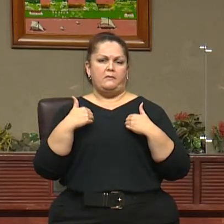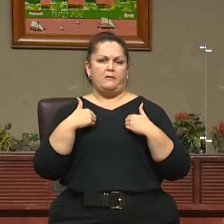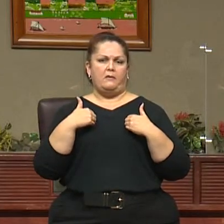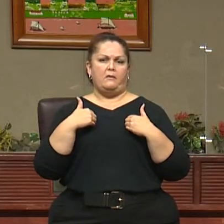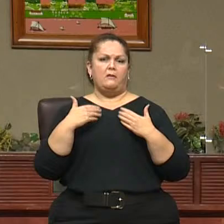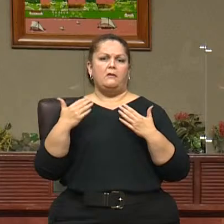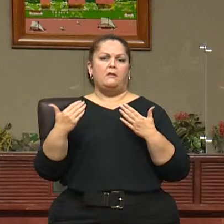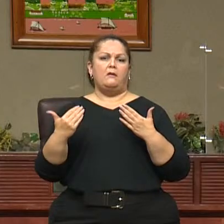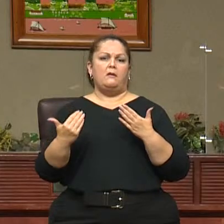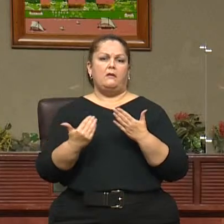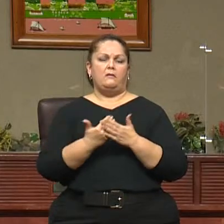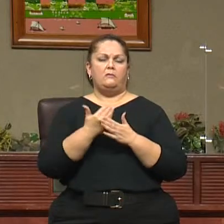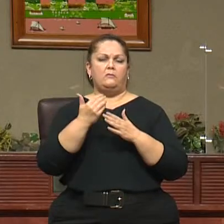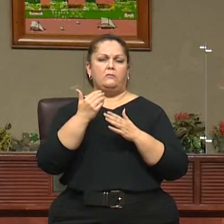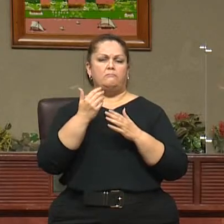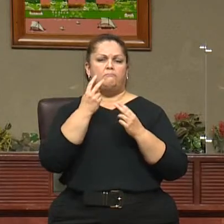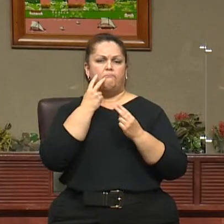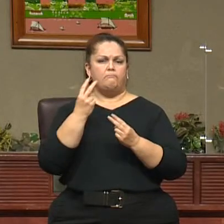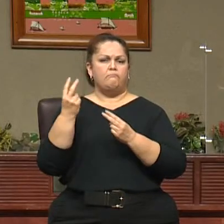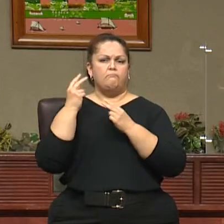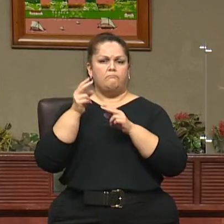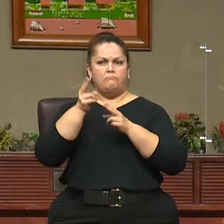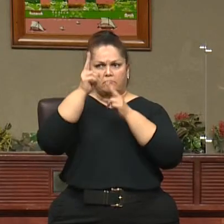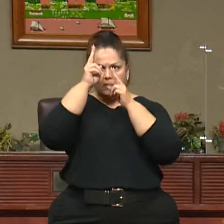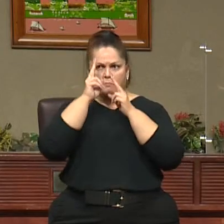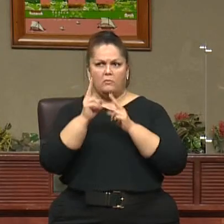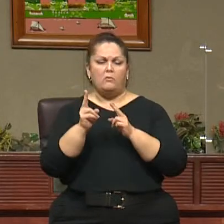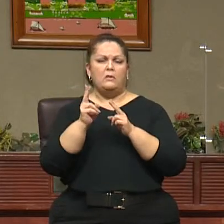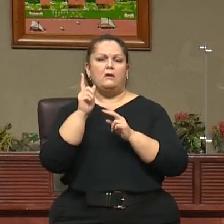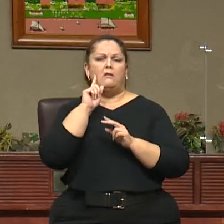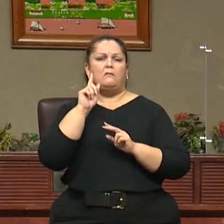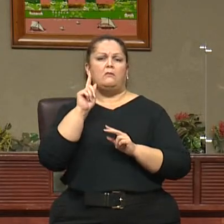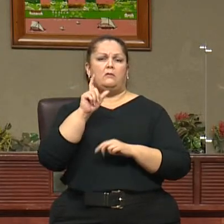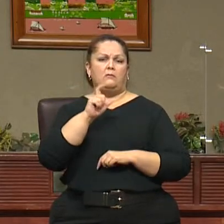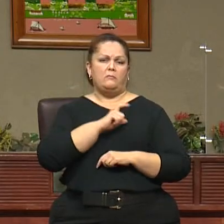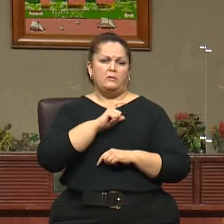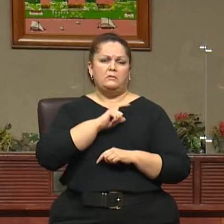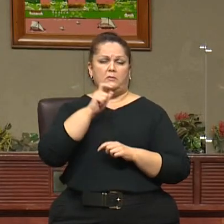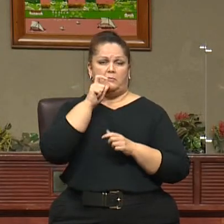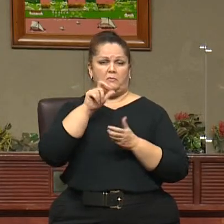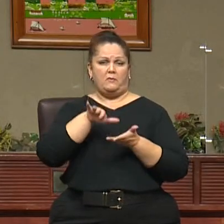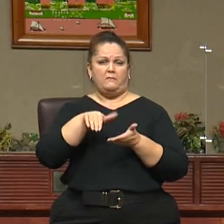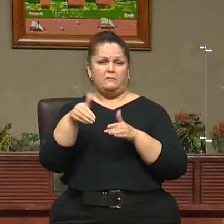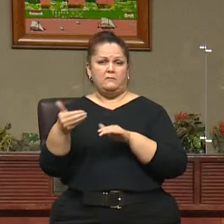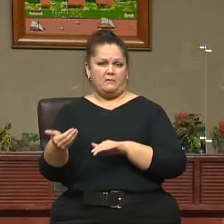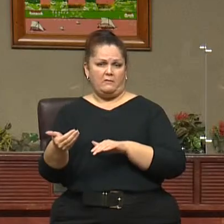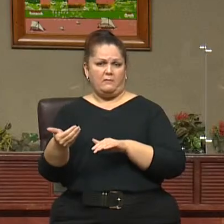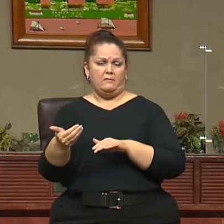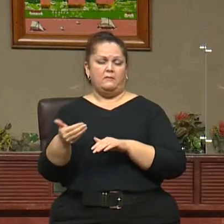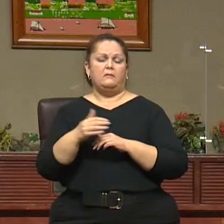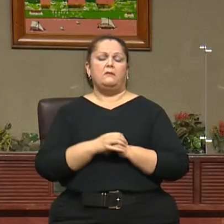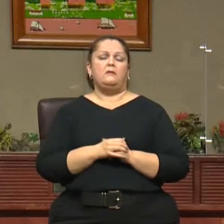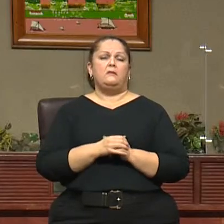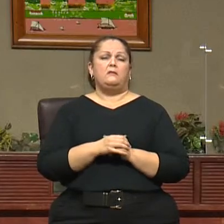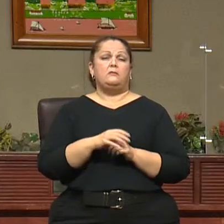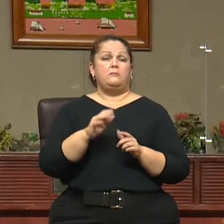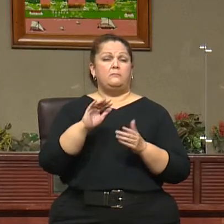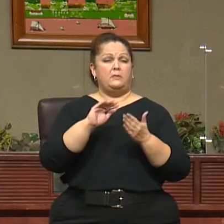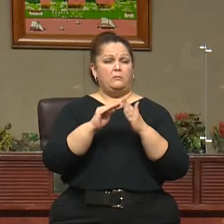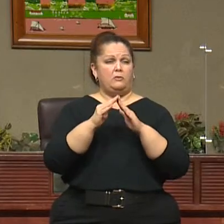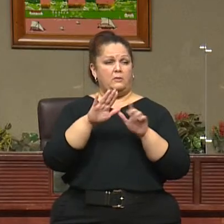law enforcement memorial to those who have paid the ultimate sacrifice. And so I wanted our community to understand